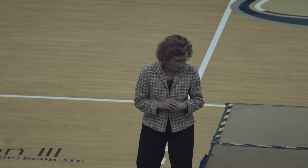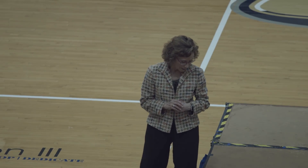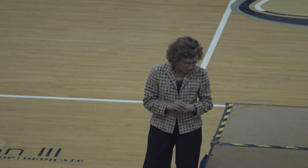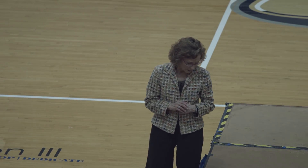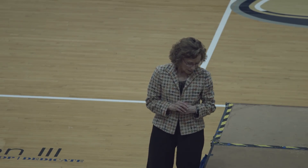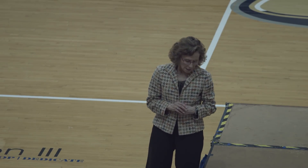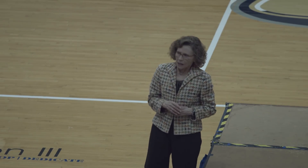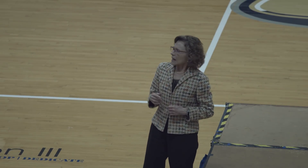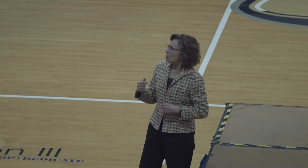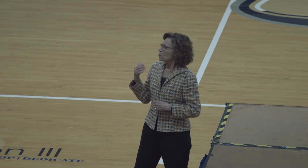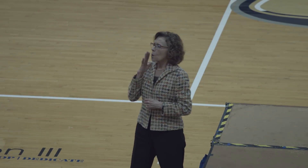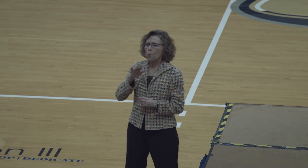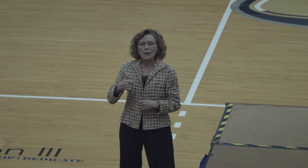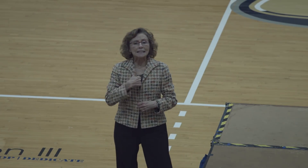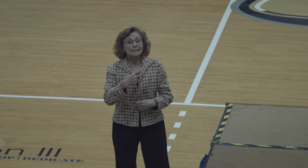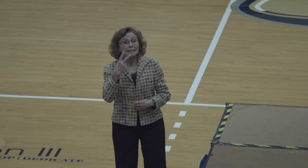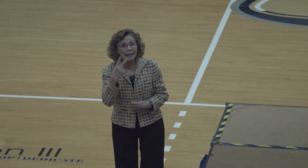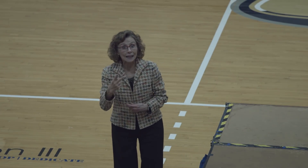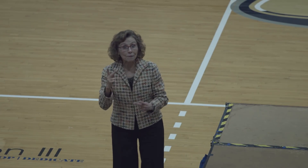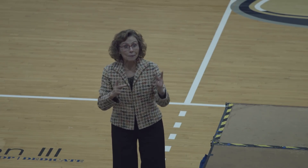the people involved.